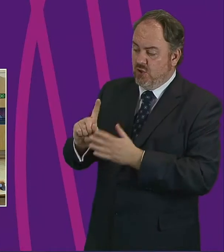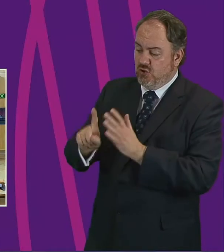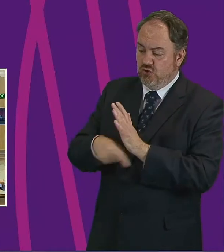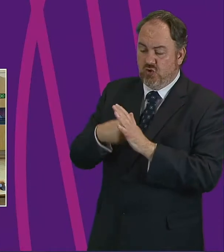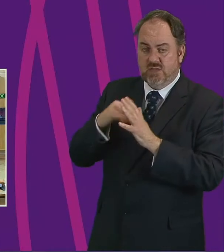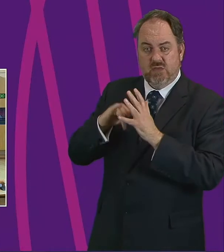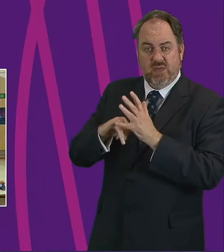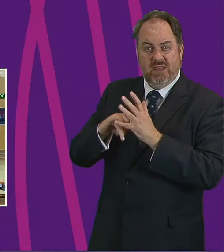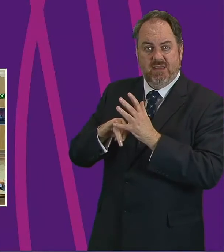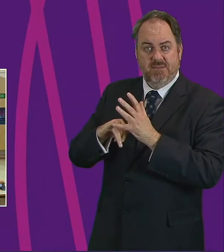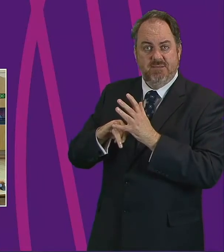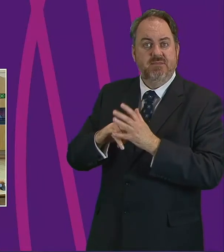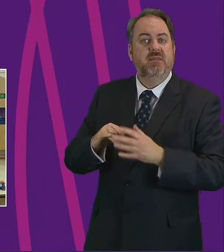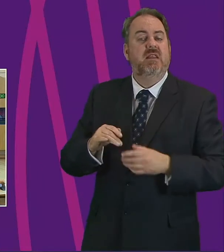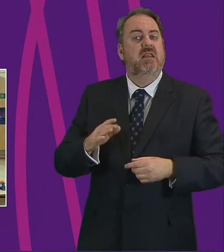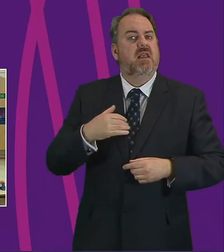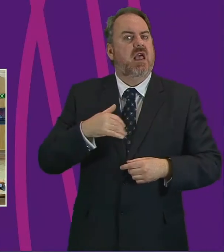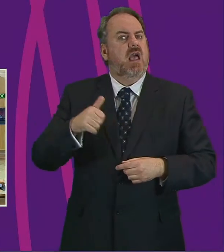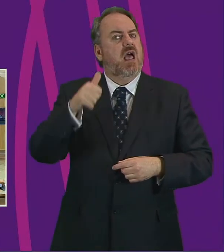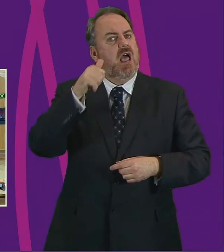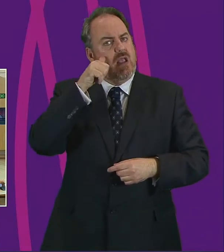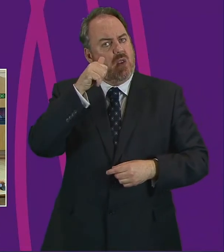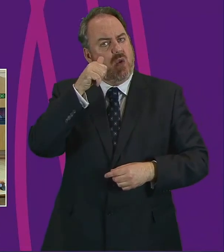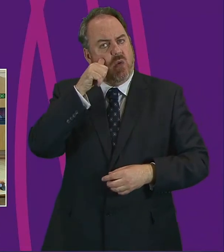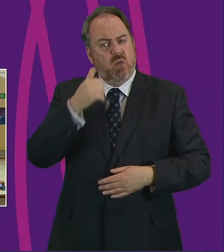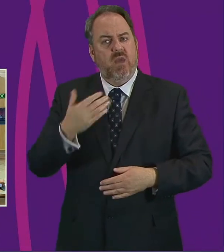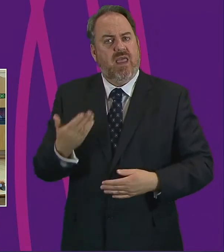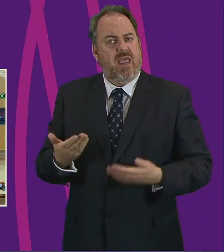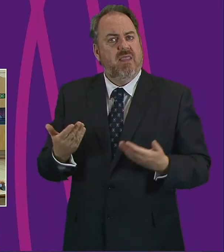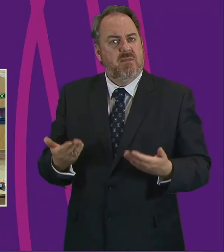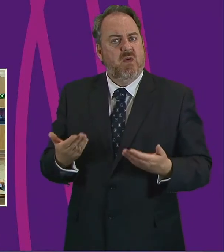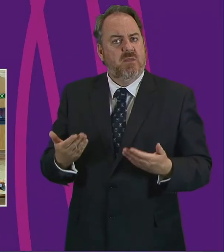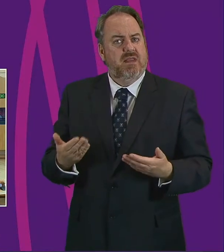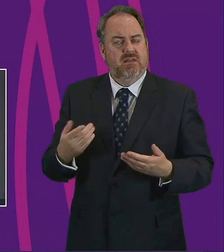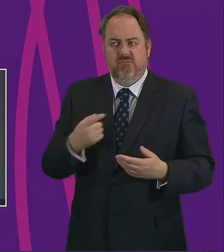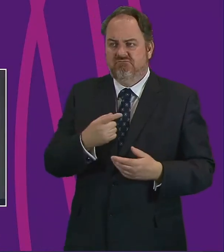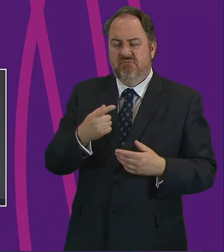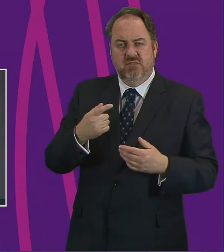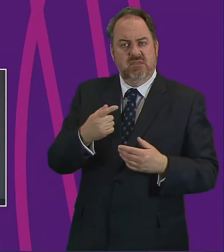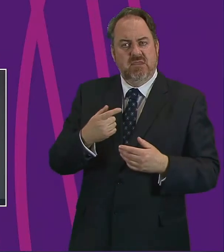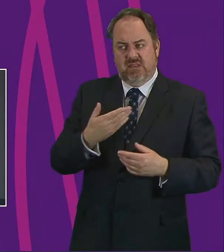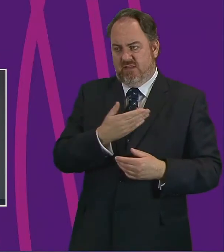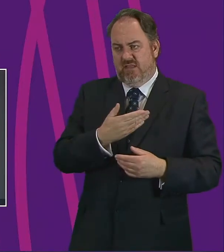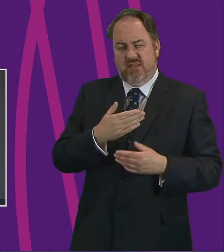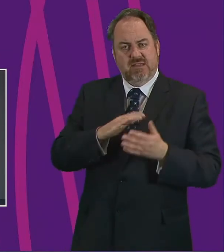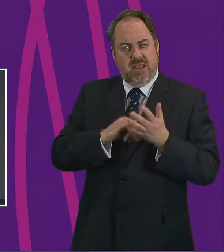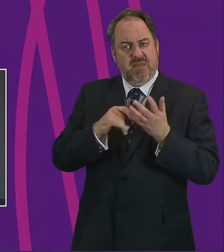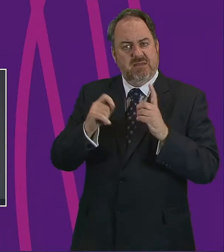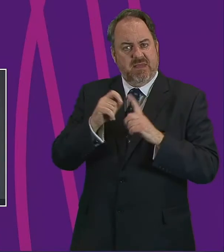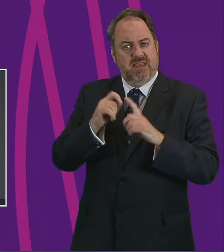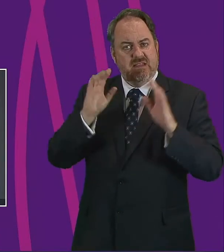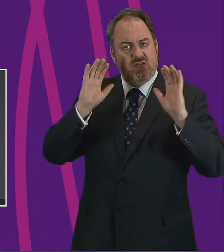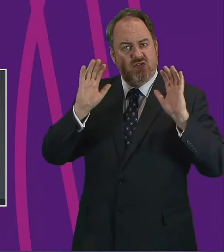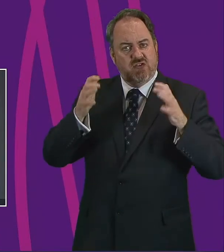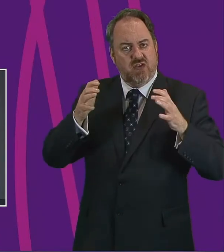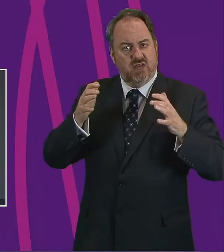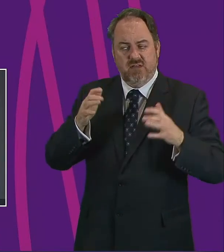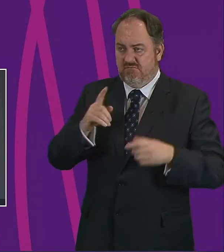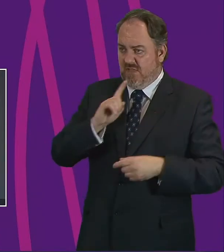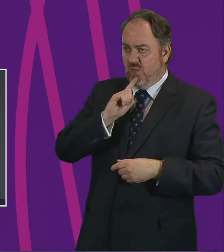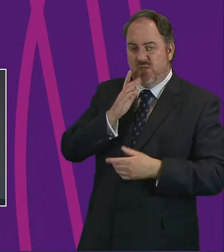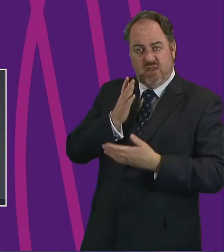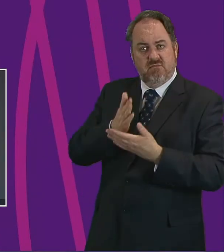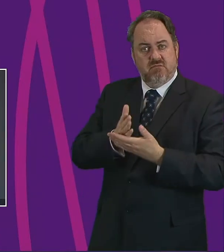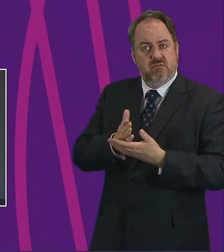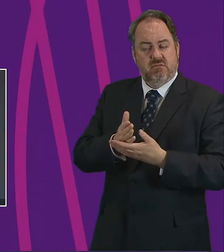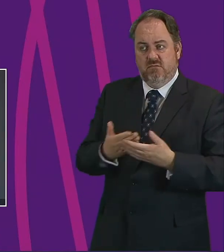President Officer, I recognise the seriousness of the issue that Mr Bibby raises, and I will give him the undertaking today that we